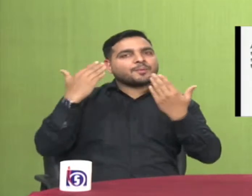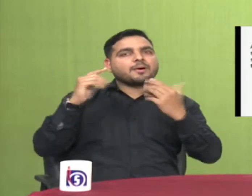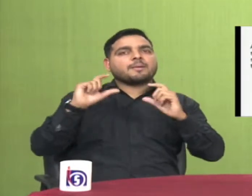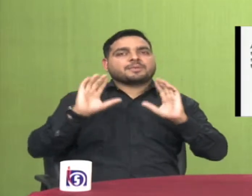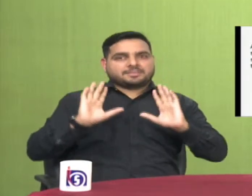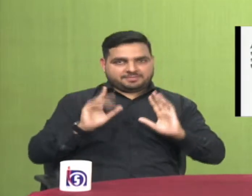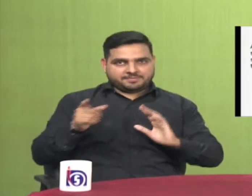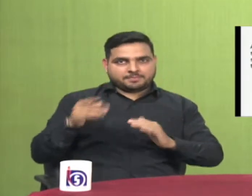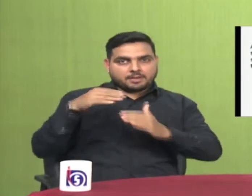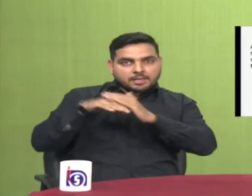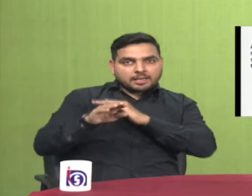as they give rest